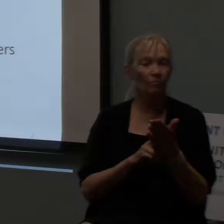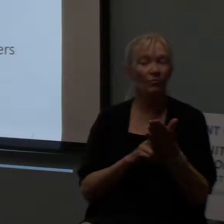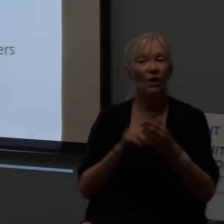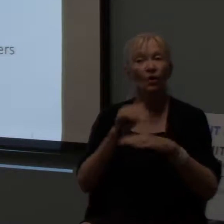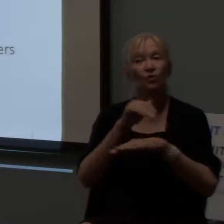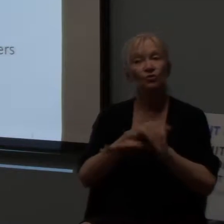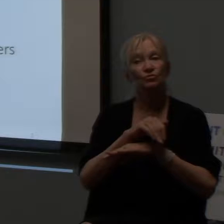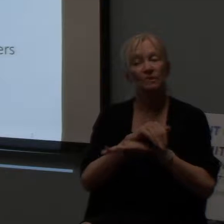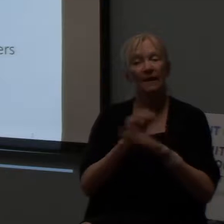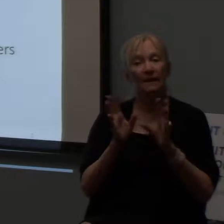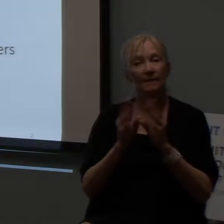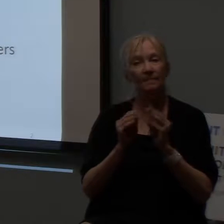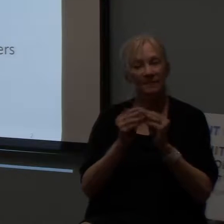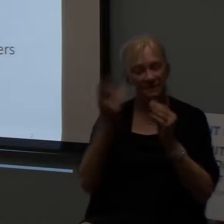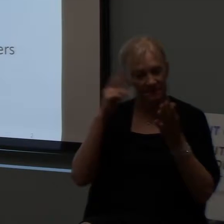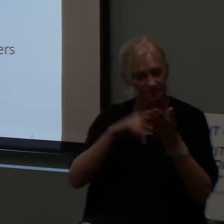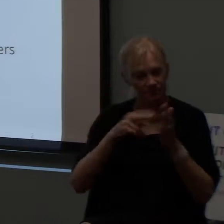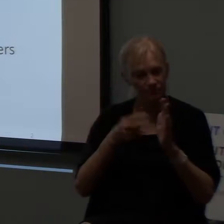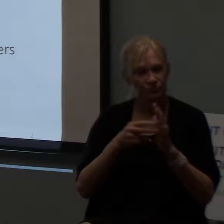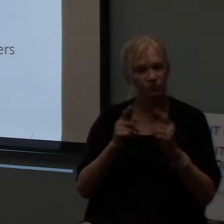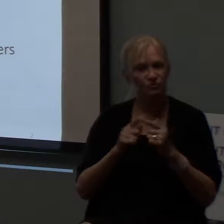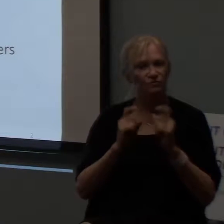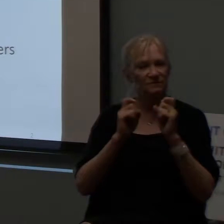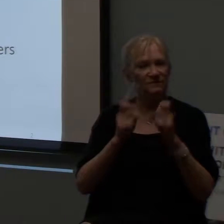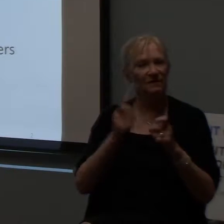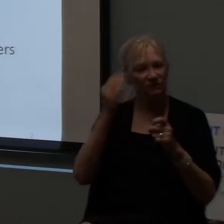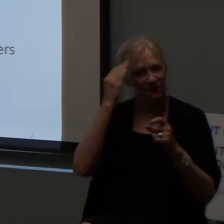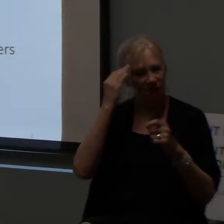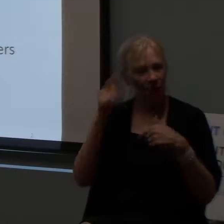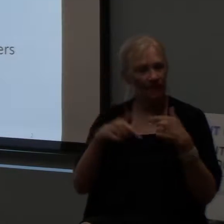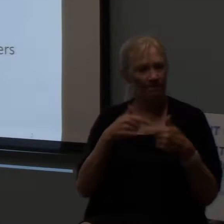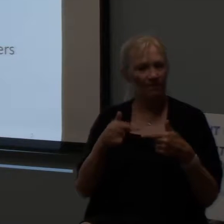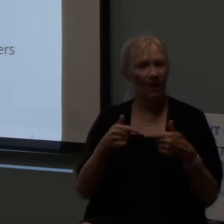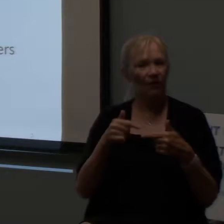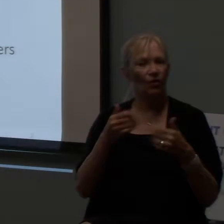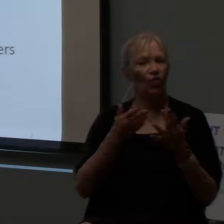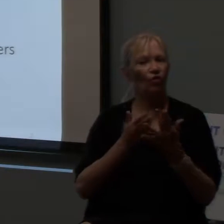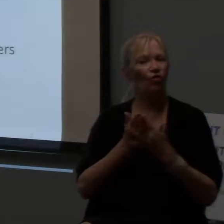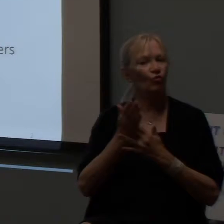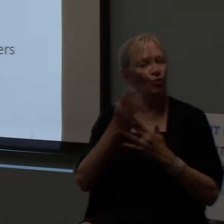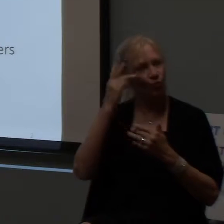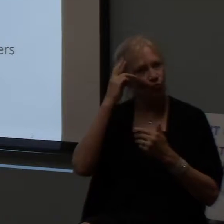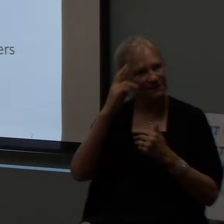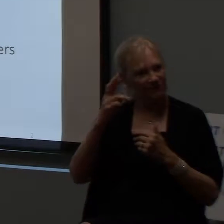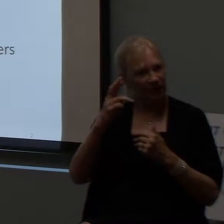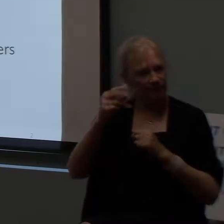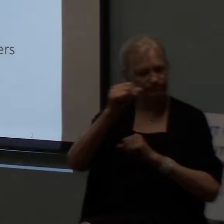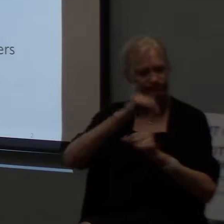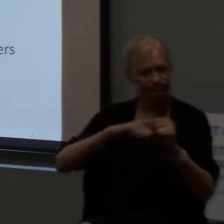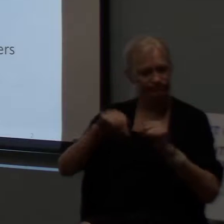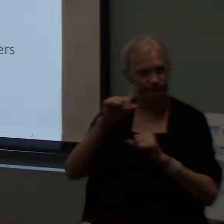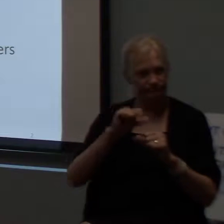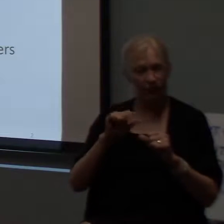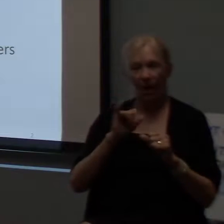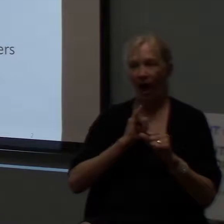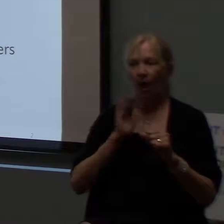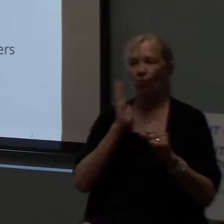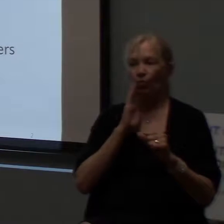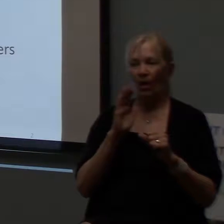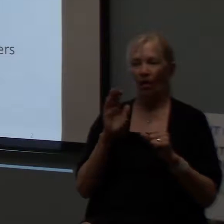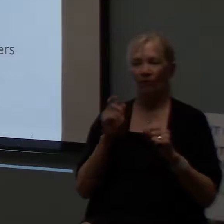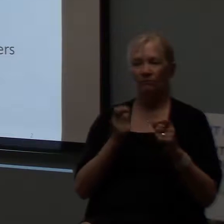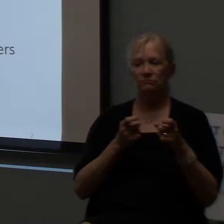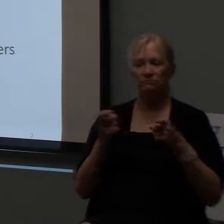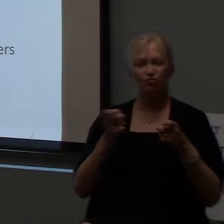Tonight's meeting is intended to provide knowledge about Boulder County government through a respectful conversation. I will act as moderator for